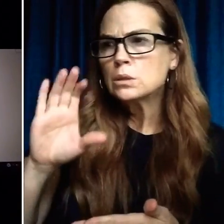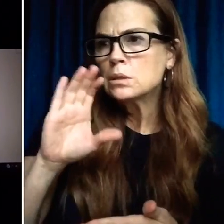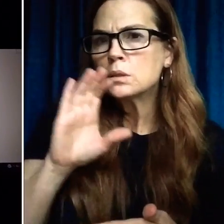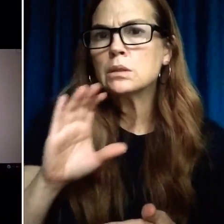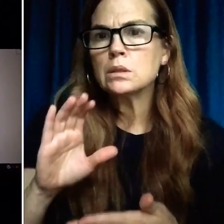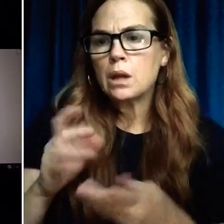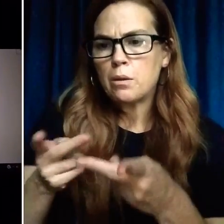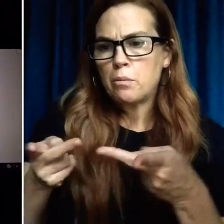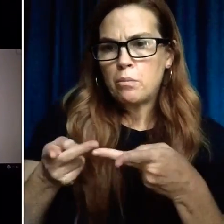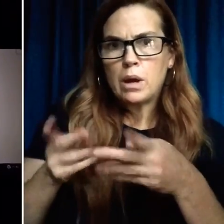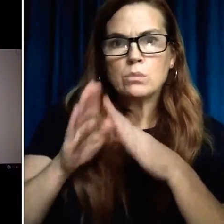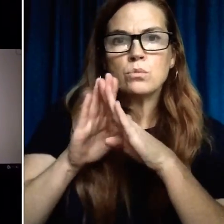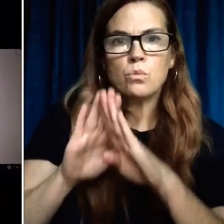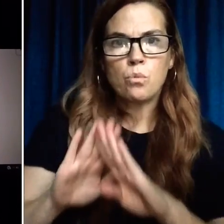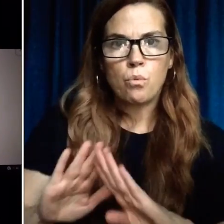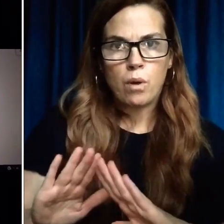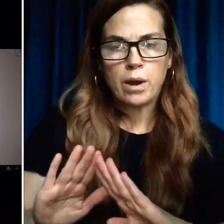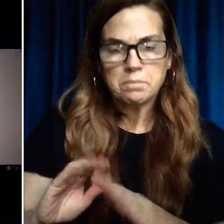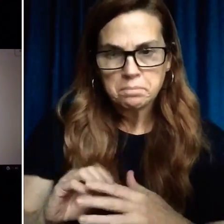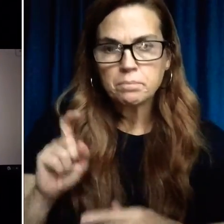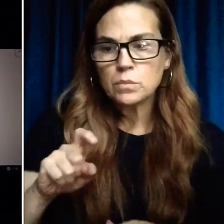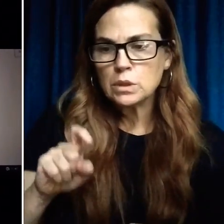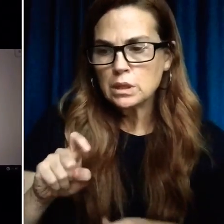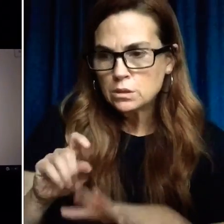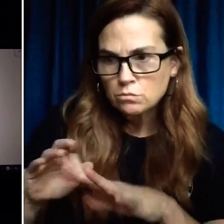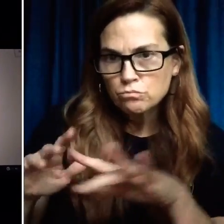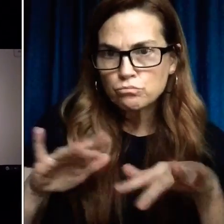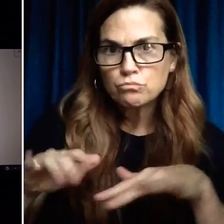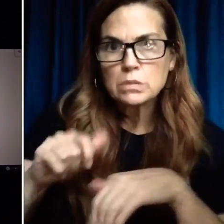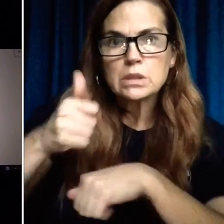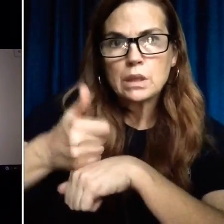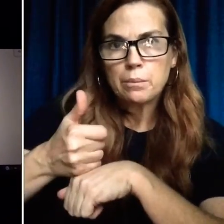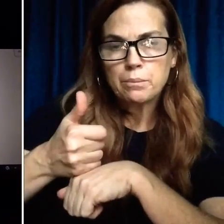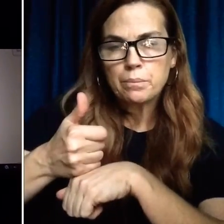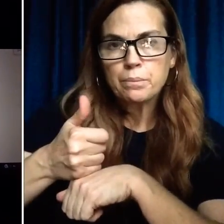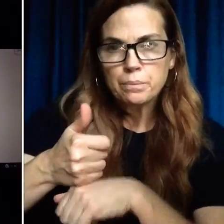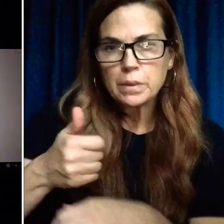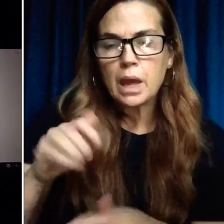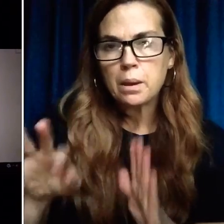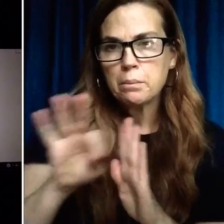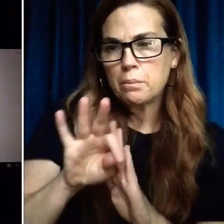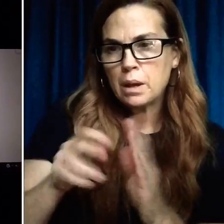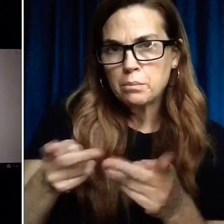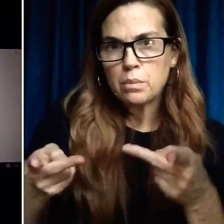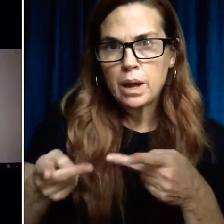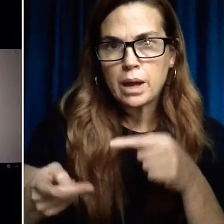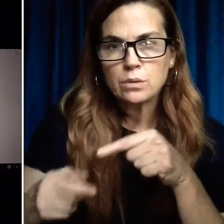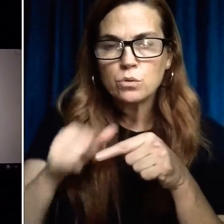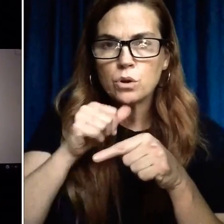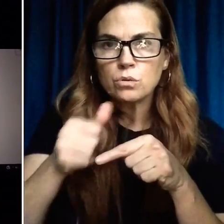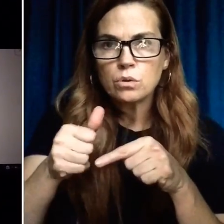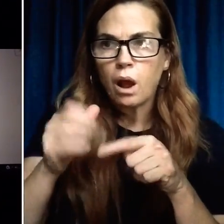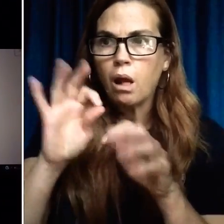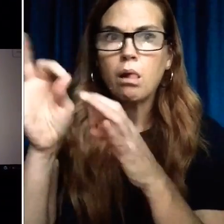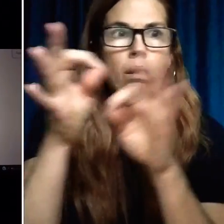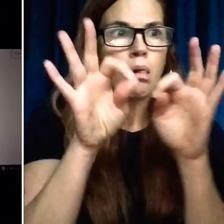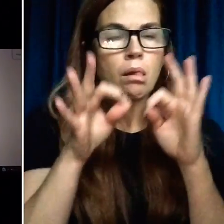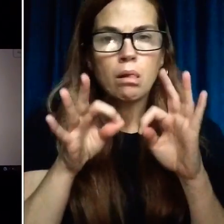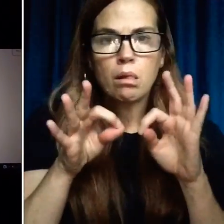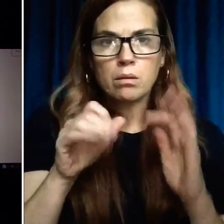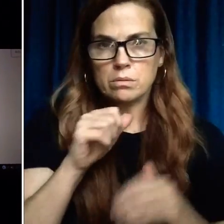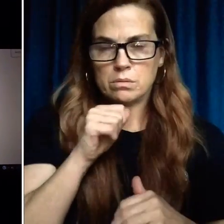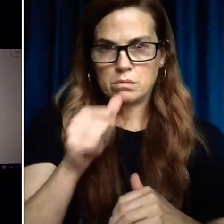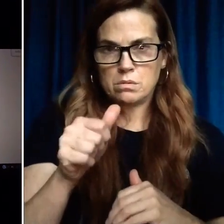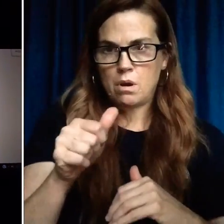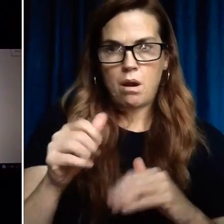video lesson? Your first step is finding a quiet place to set up. Choose a spot where you won't be distracted.